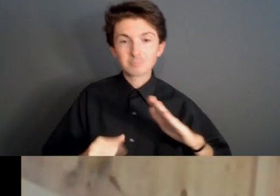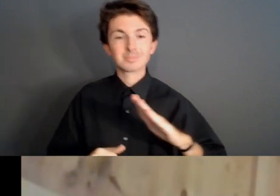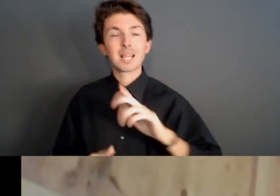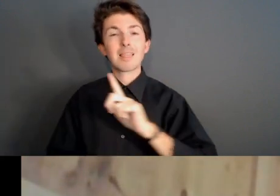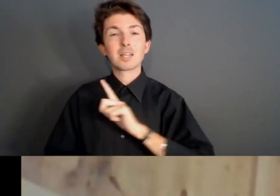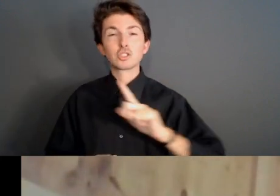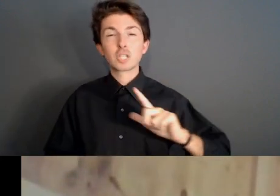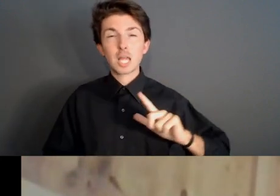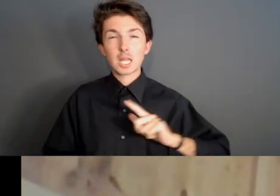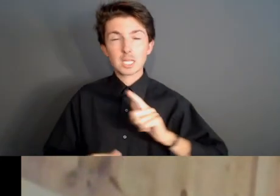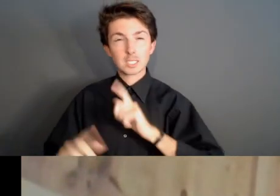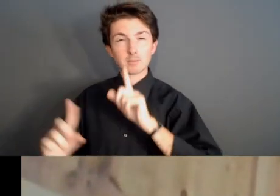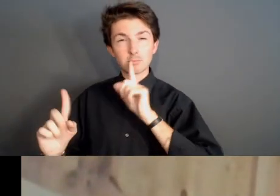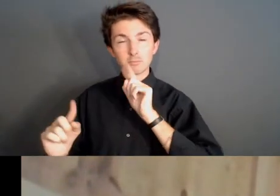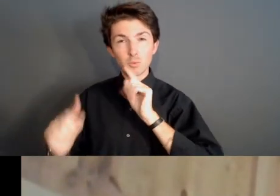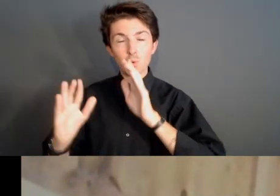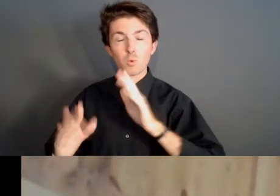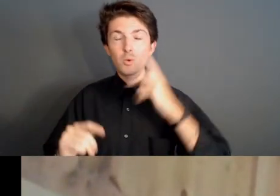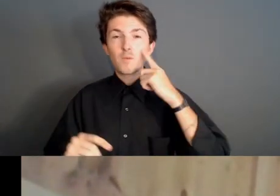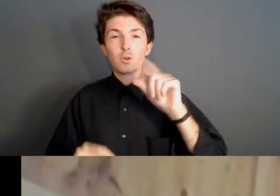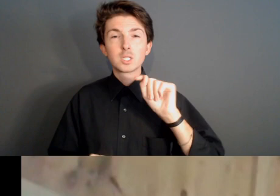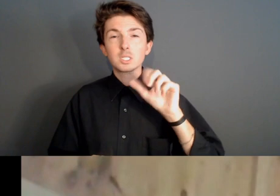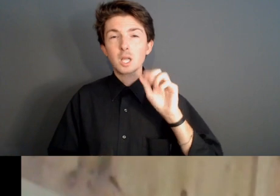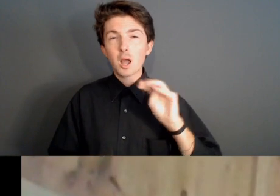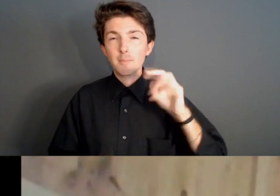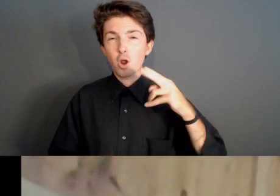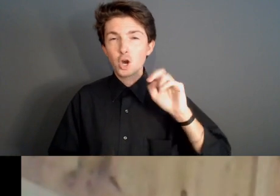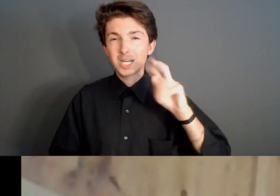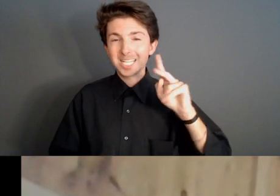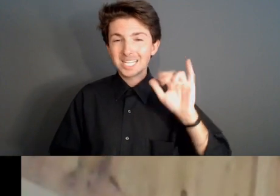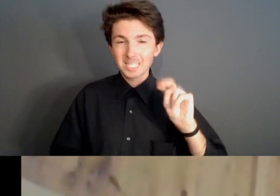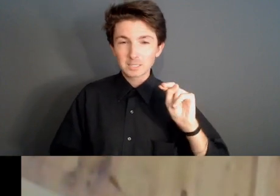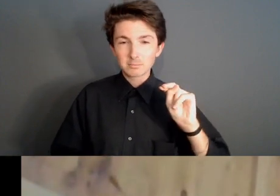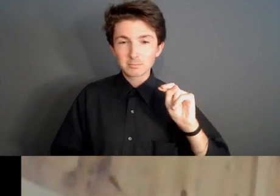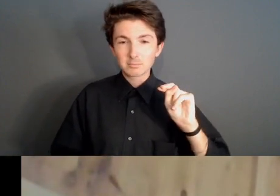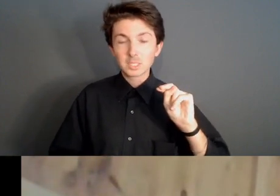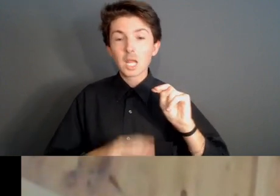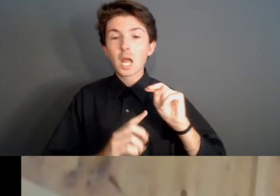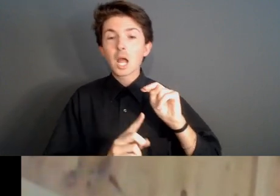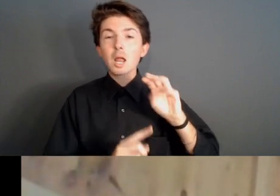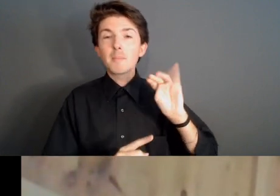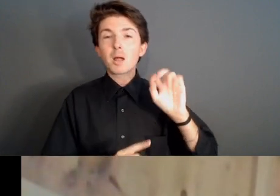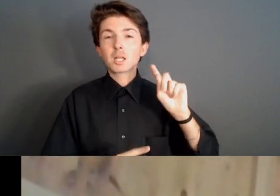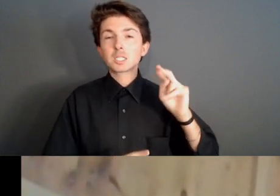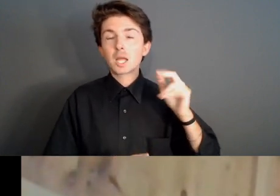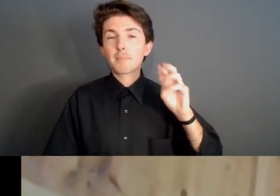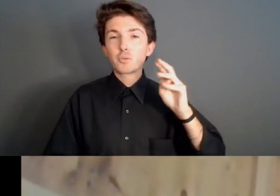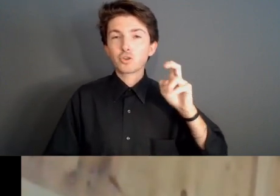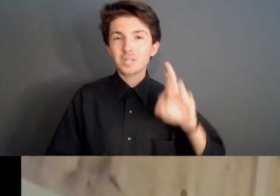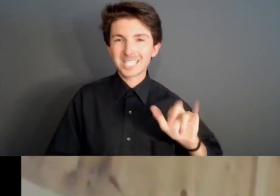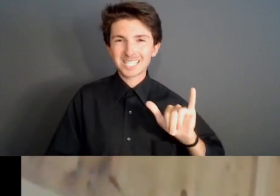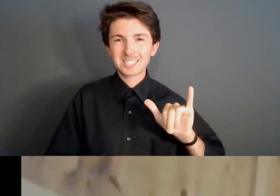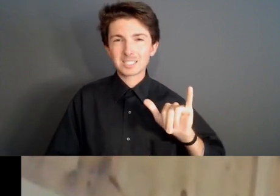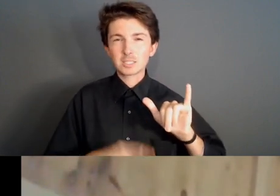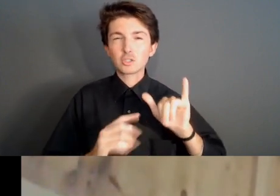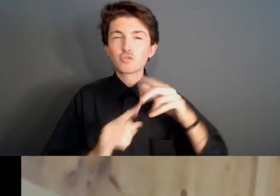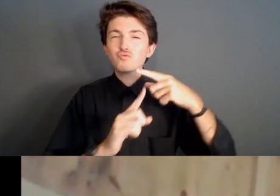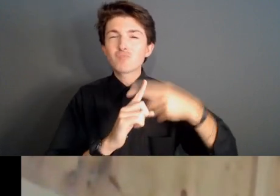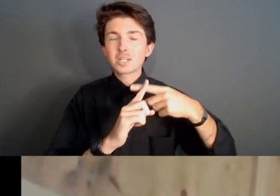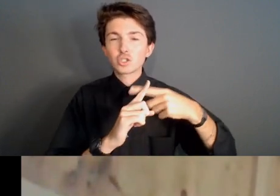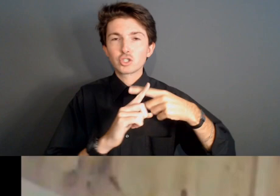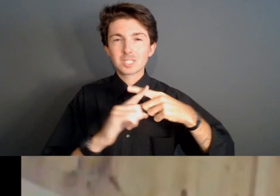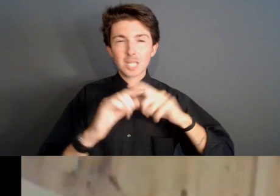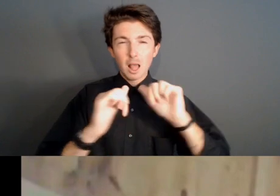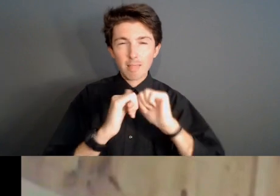Tom Harkin, and a longtime board member of the Montgomery County Renters Alliance. In addition,